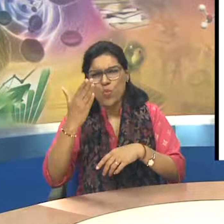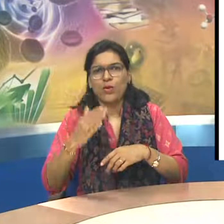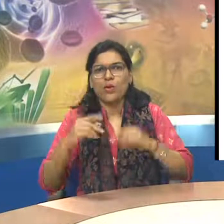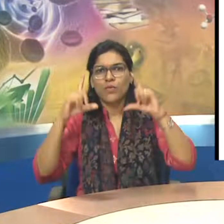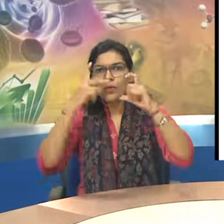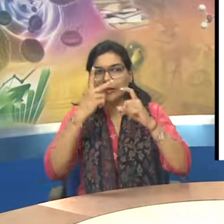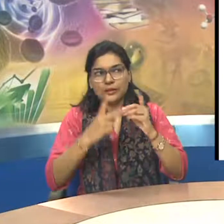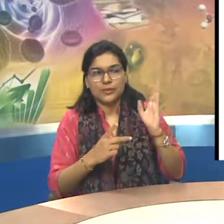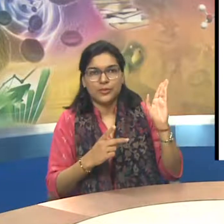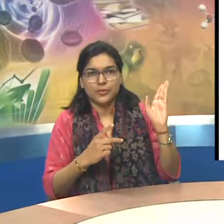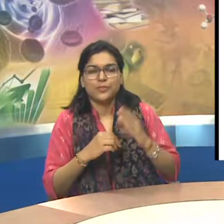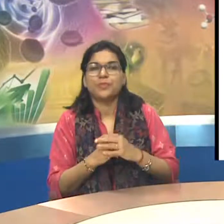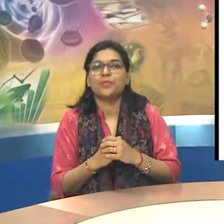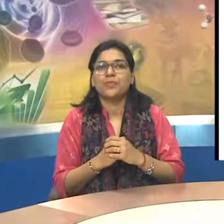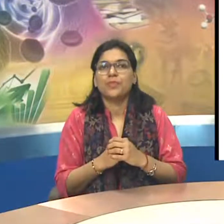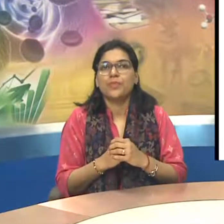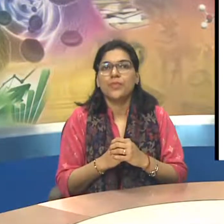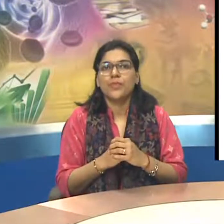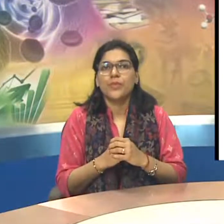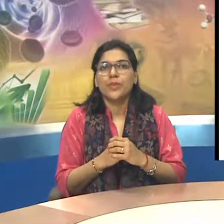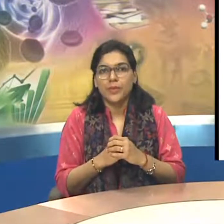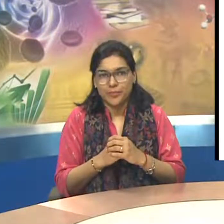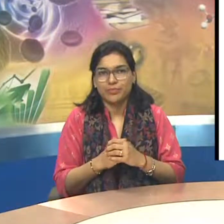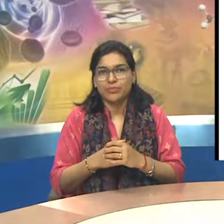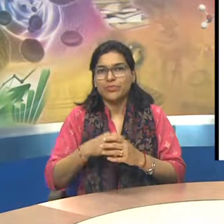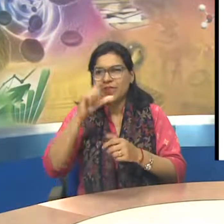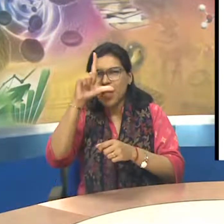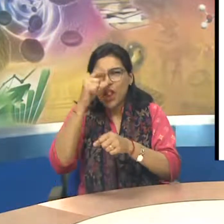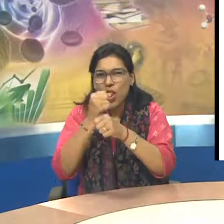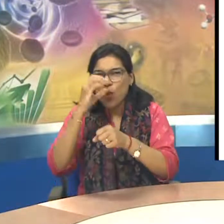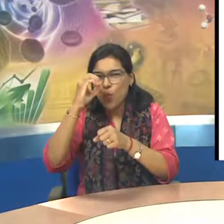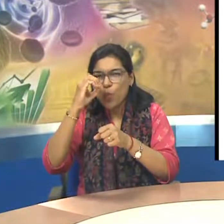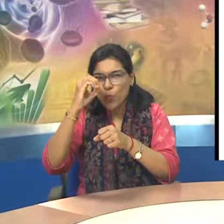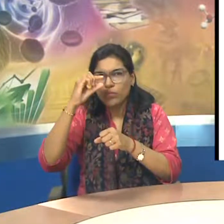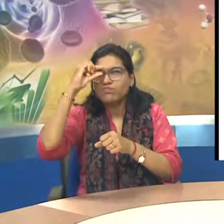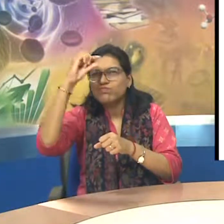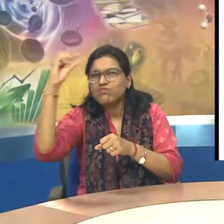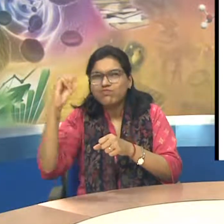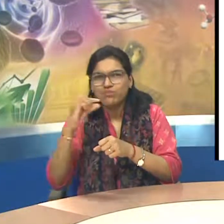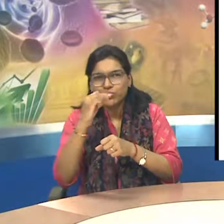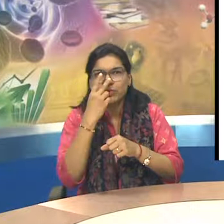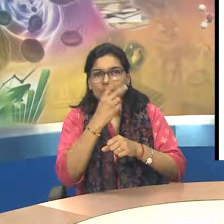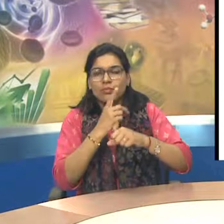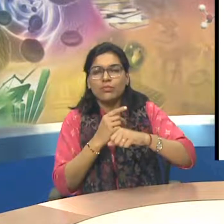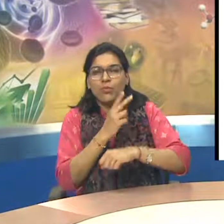Visual communication is the transmission of